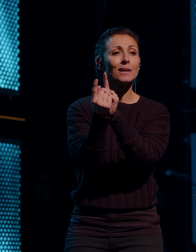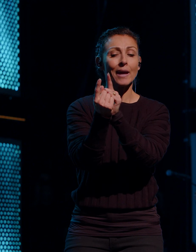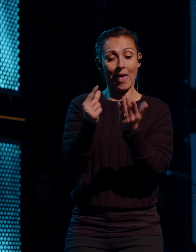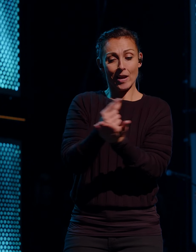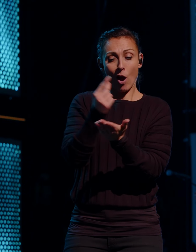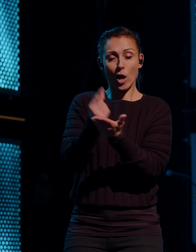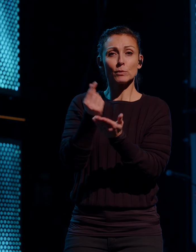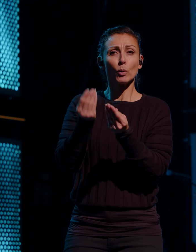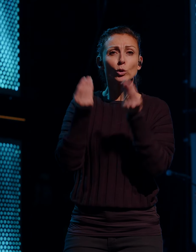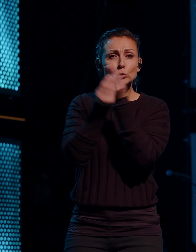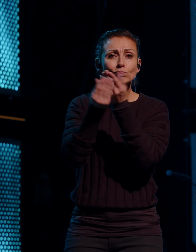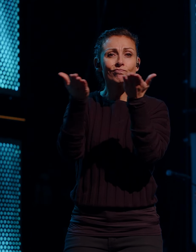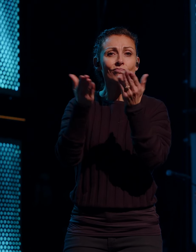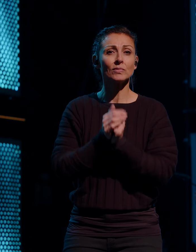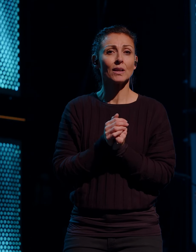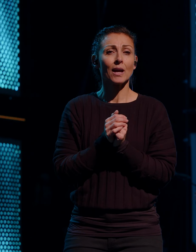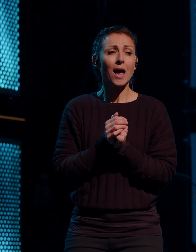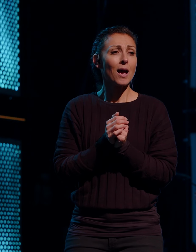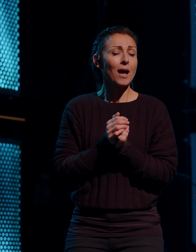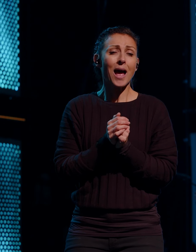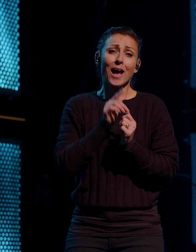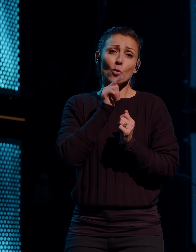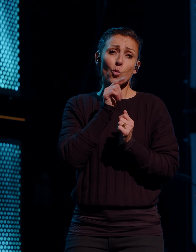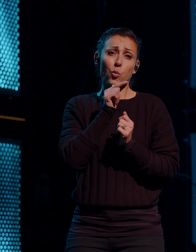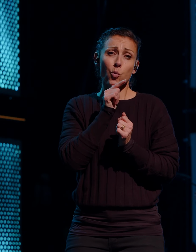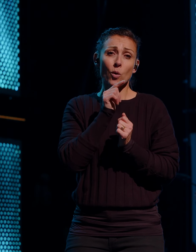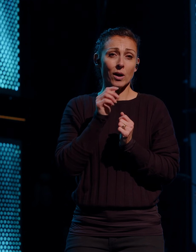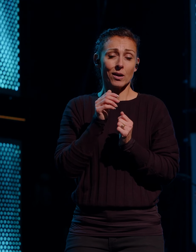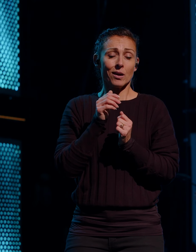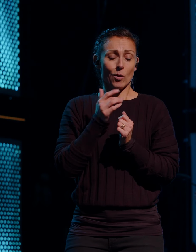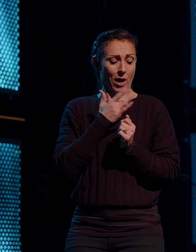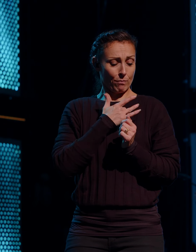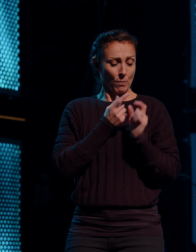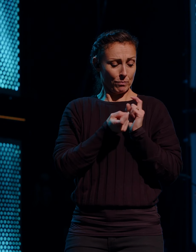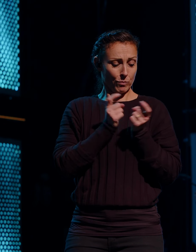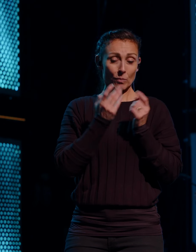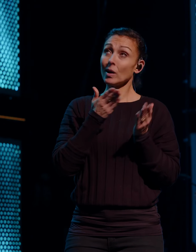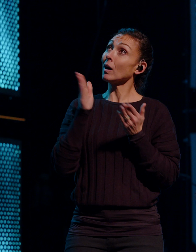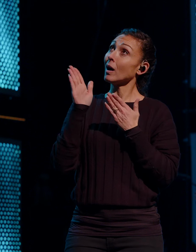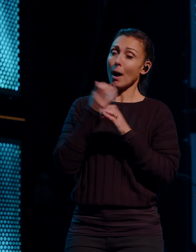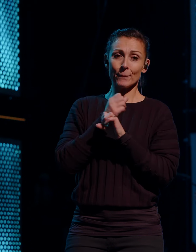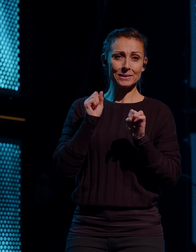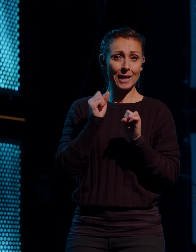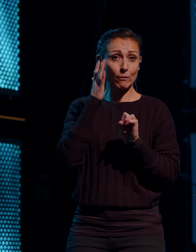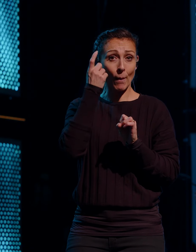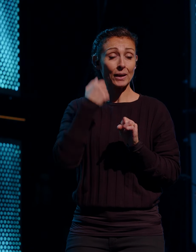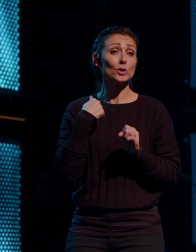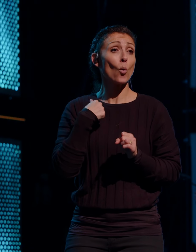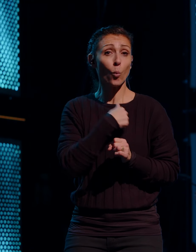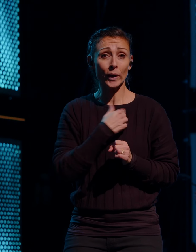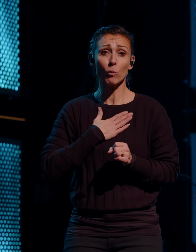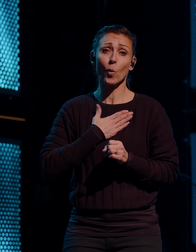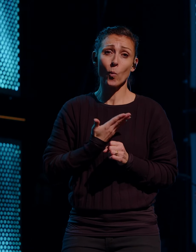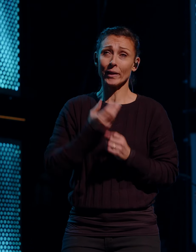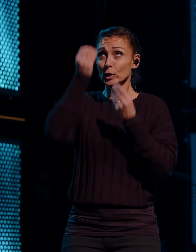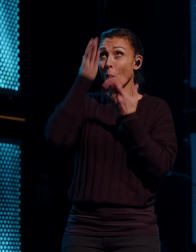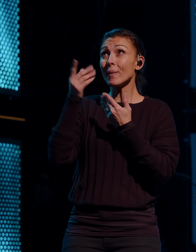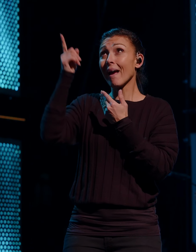who will be saved because we're faithful to bring the gospel to them? Lord, help us because we need you. Let's